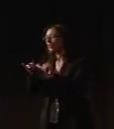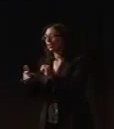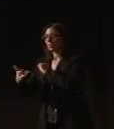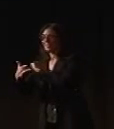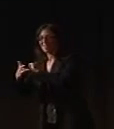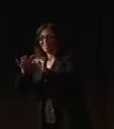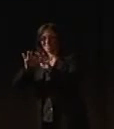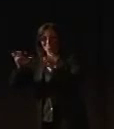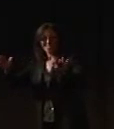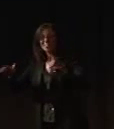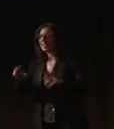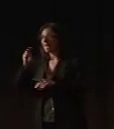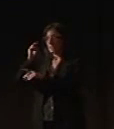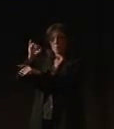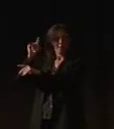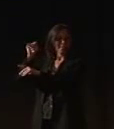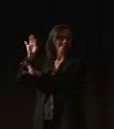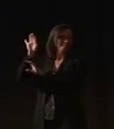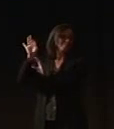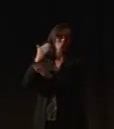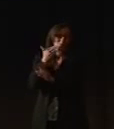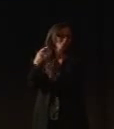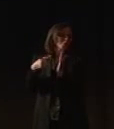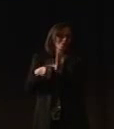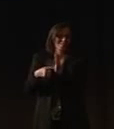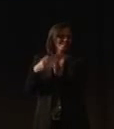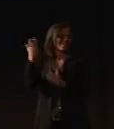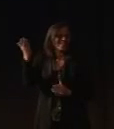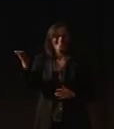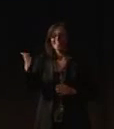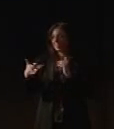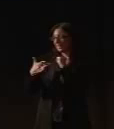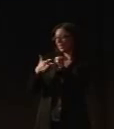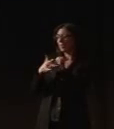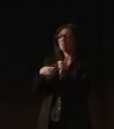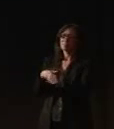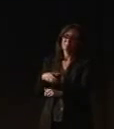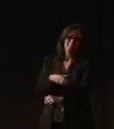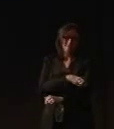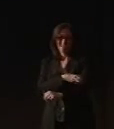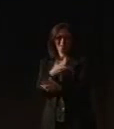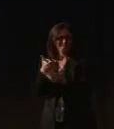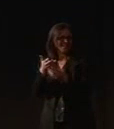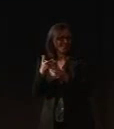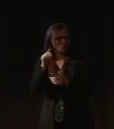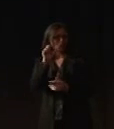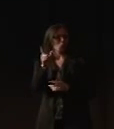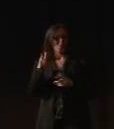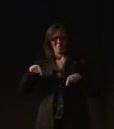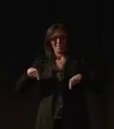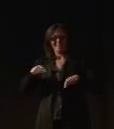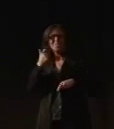technology is one of the most powerful engines in human history, especially recent history.